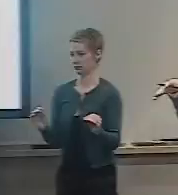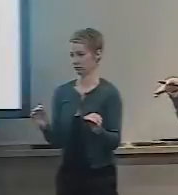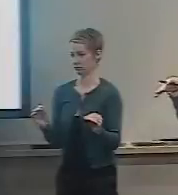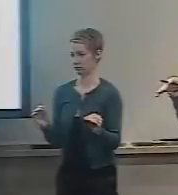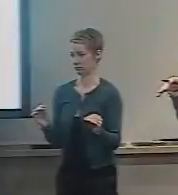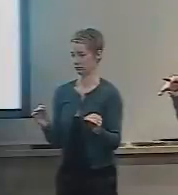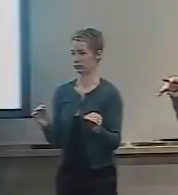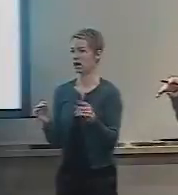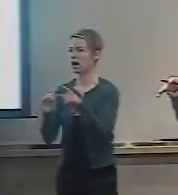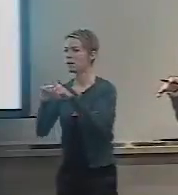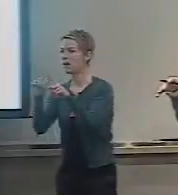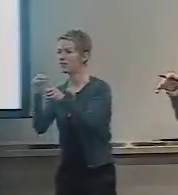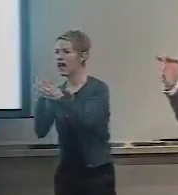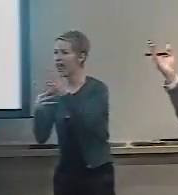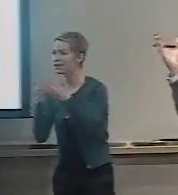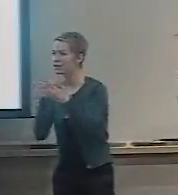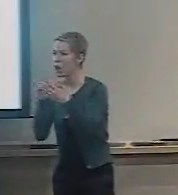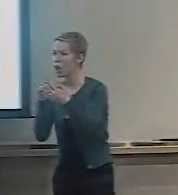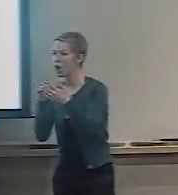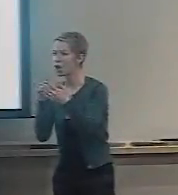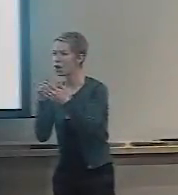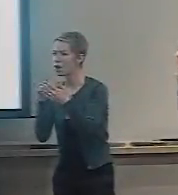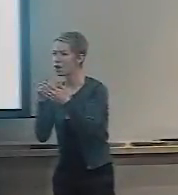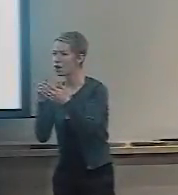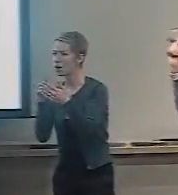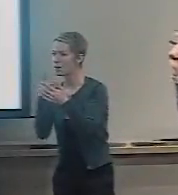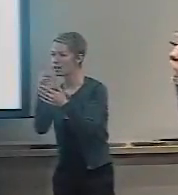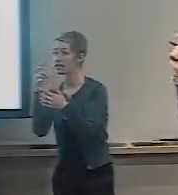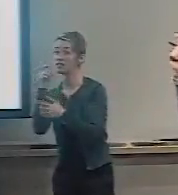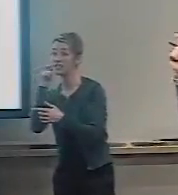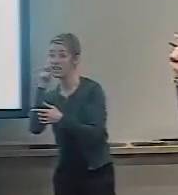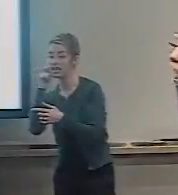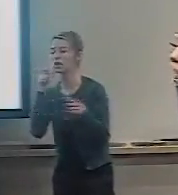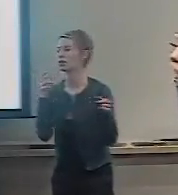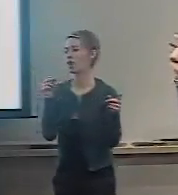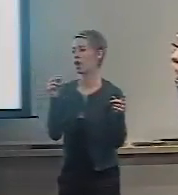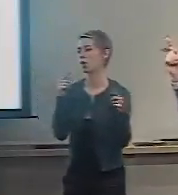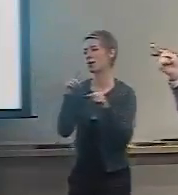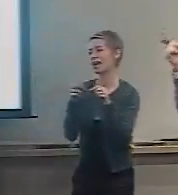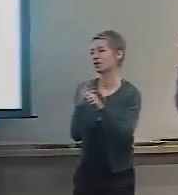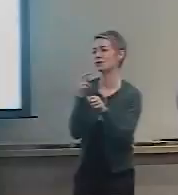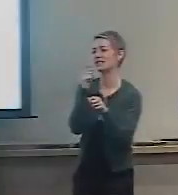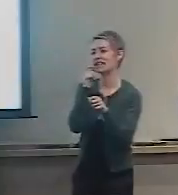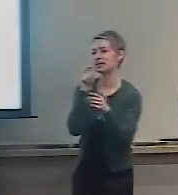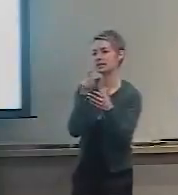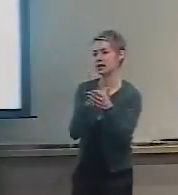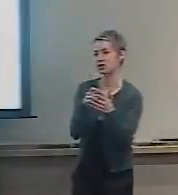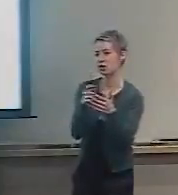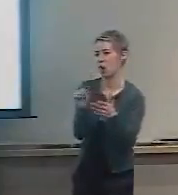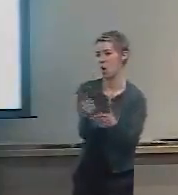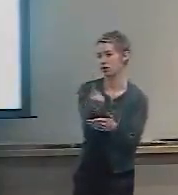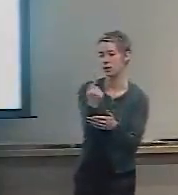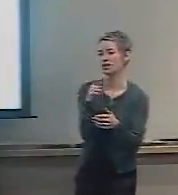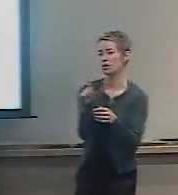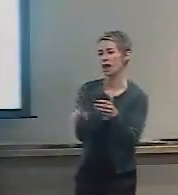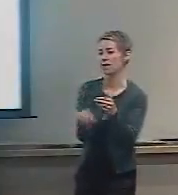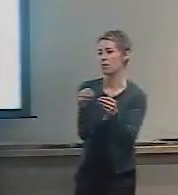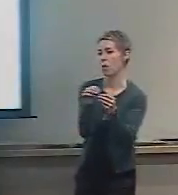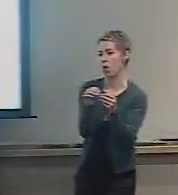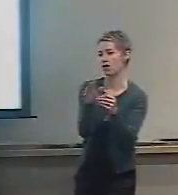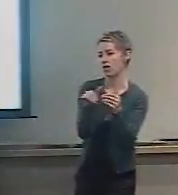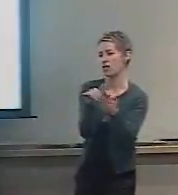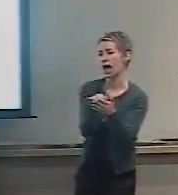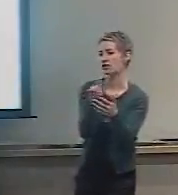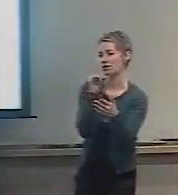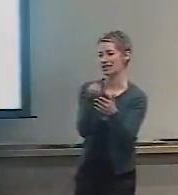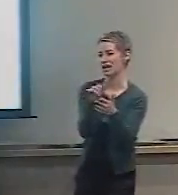all. But no. Or skin. No, but we can't use the skin detector alone. We'd have to add more to that to be able to detect that metric,